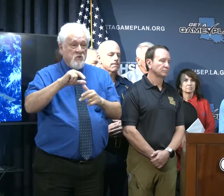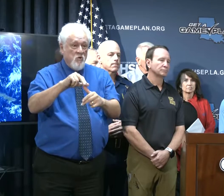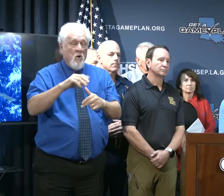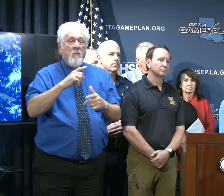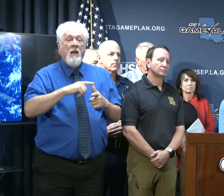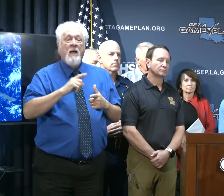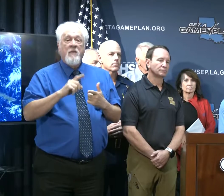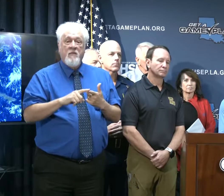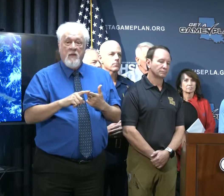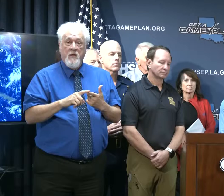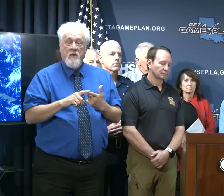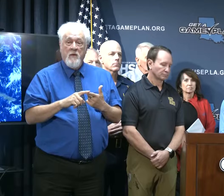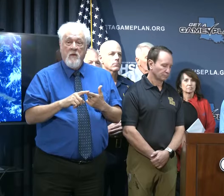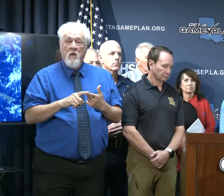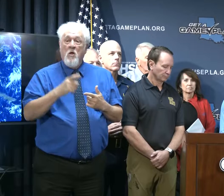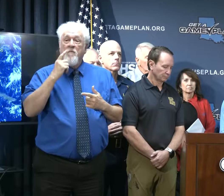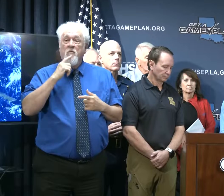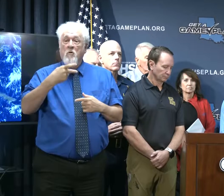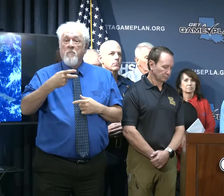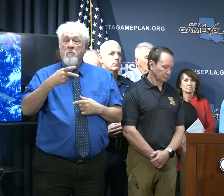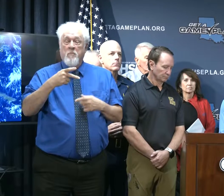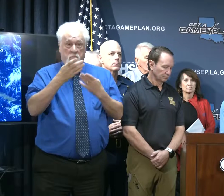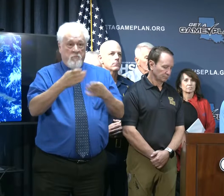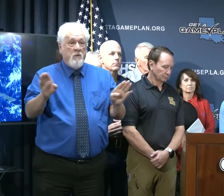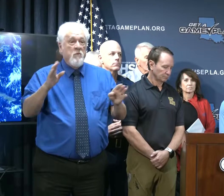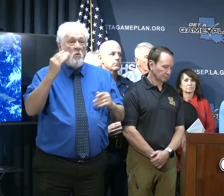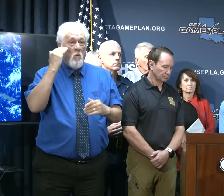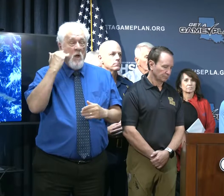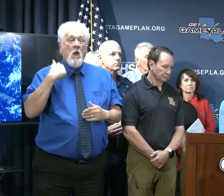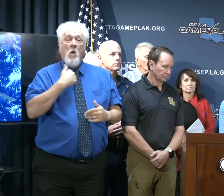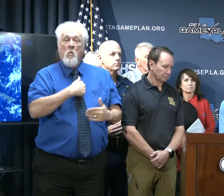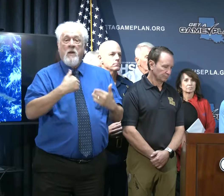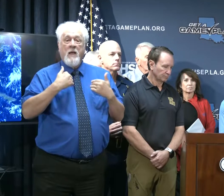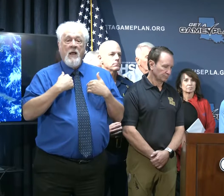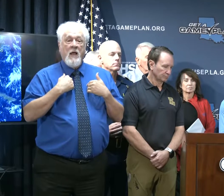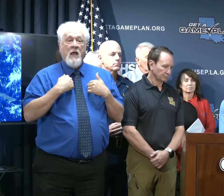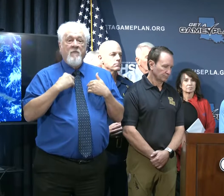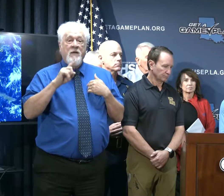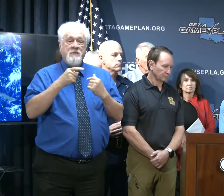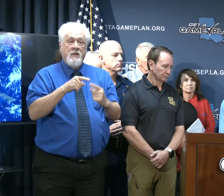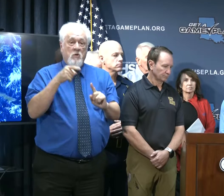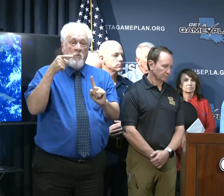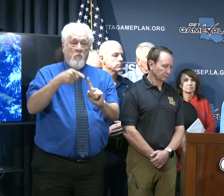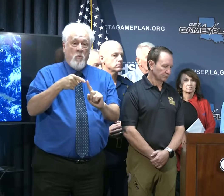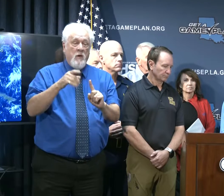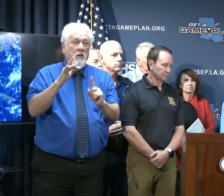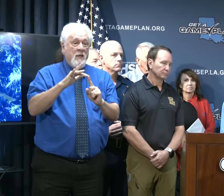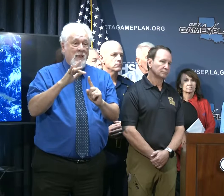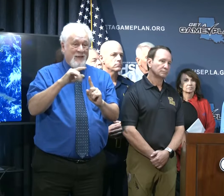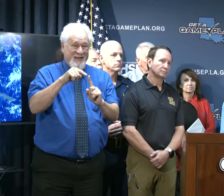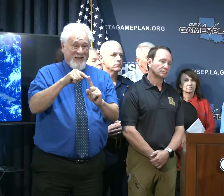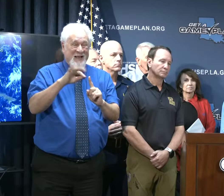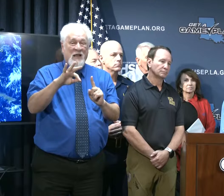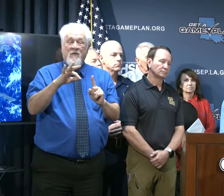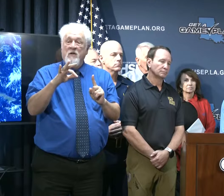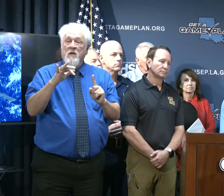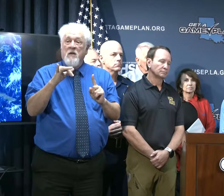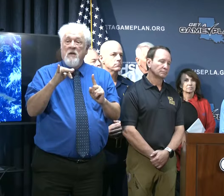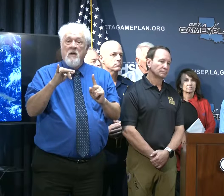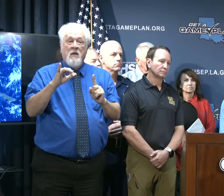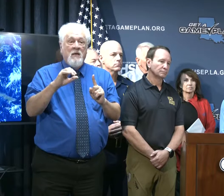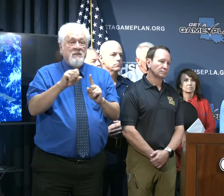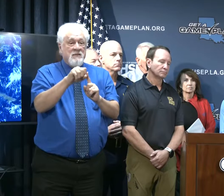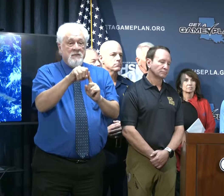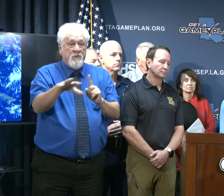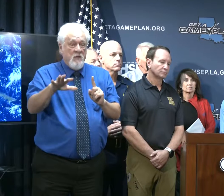And then also for the public's awareness, we have our single point of contact. That is if there are spills. We